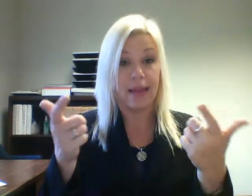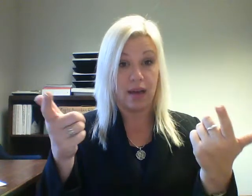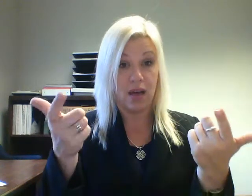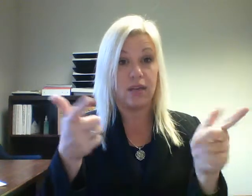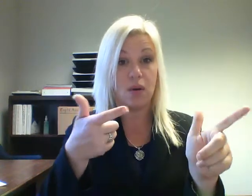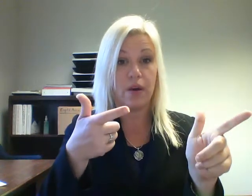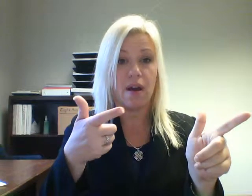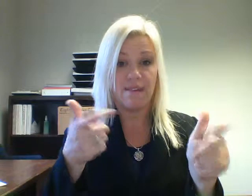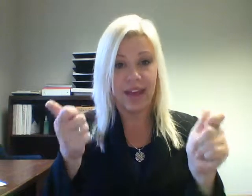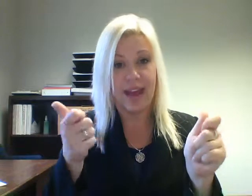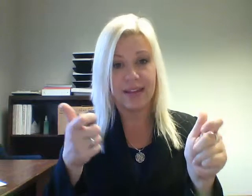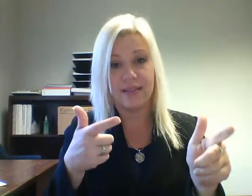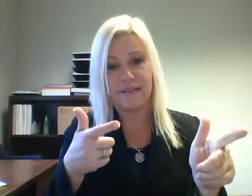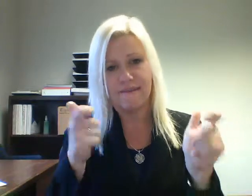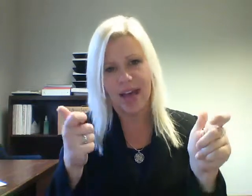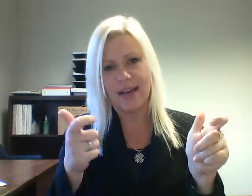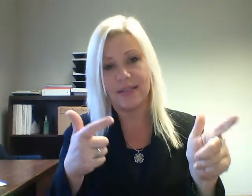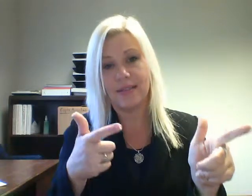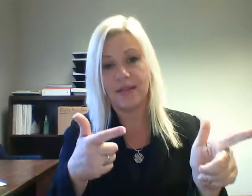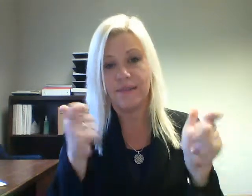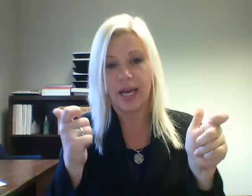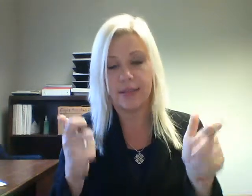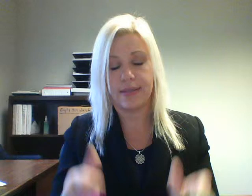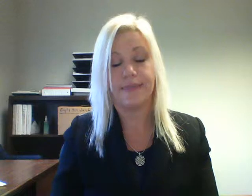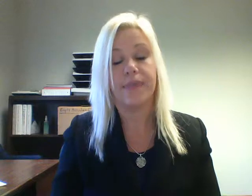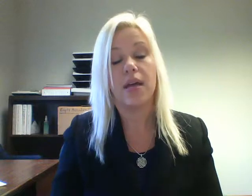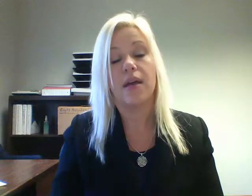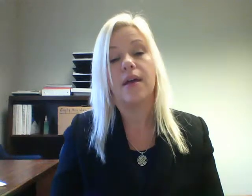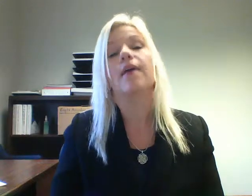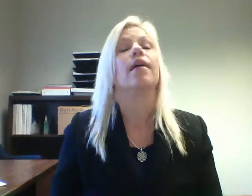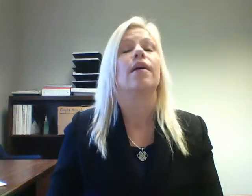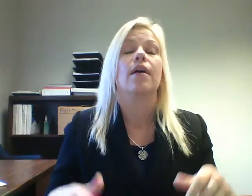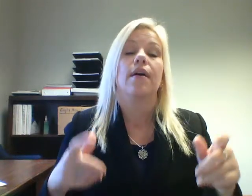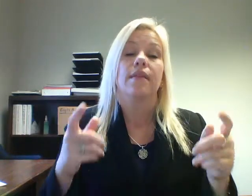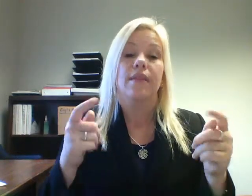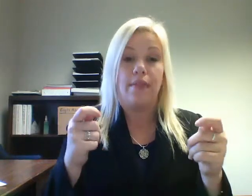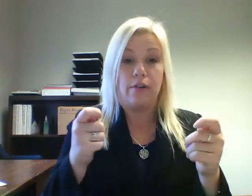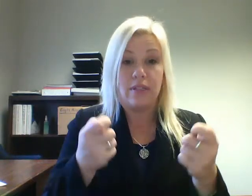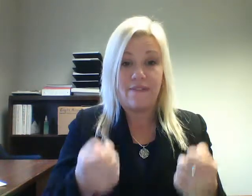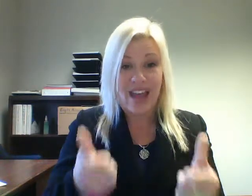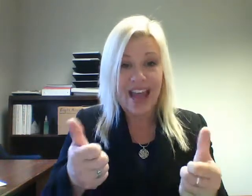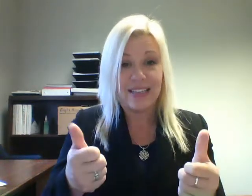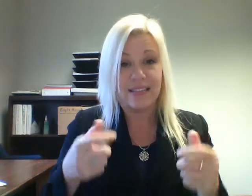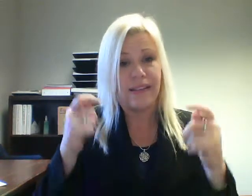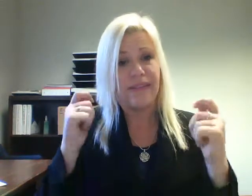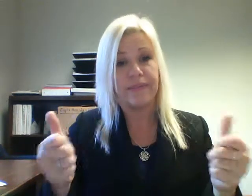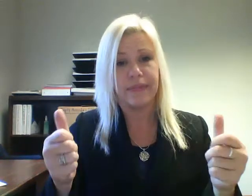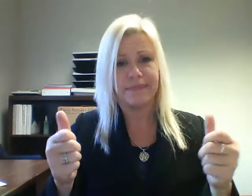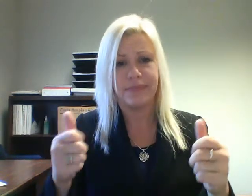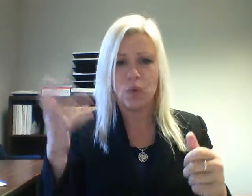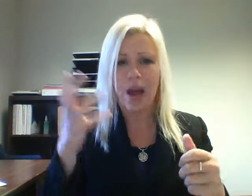a gun going off, fast, fast, fast. Then there's fast. Wow,